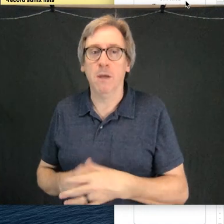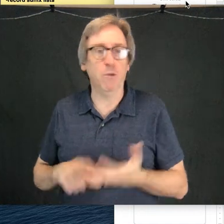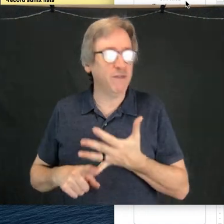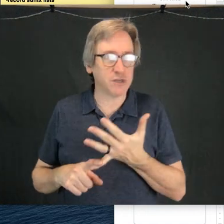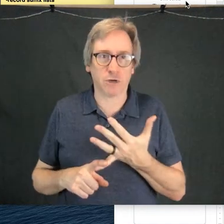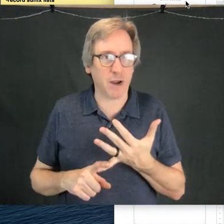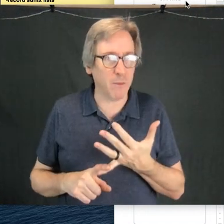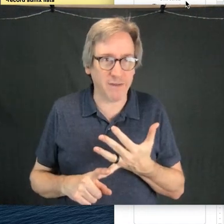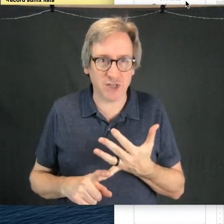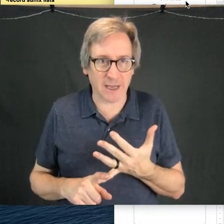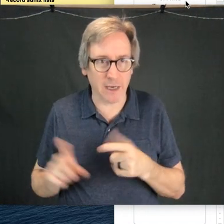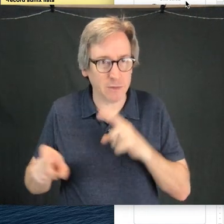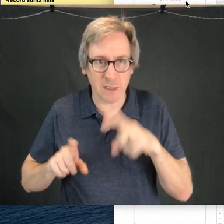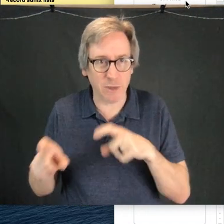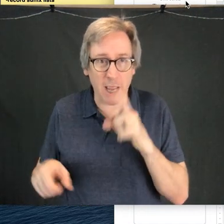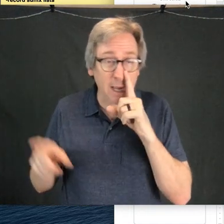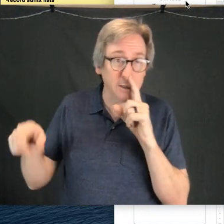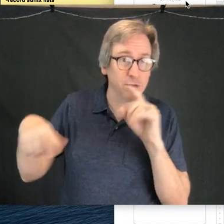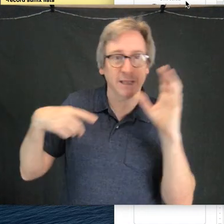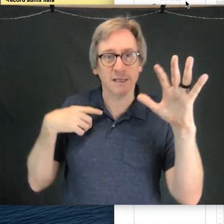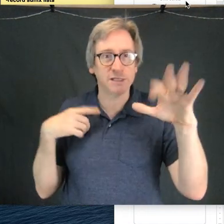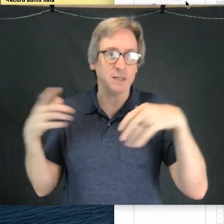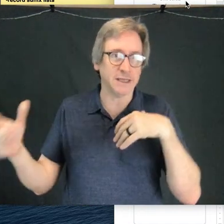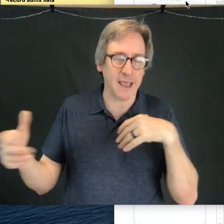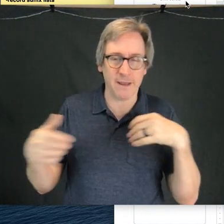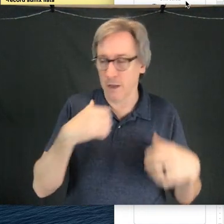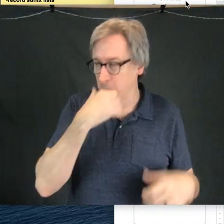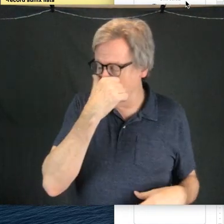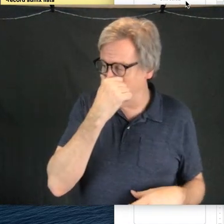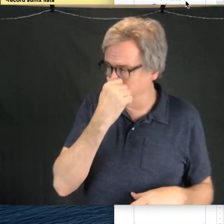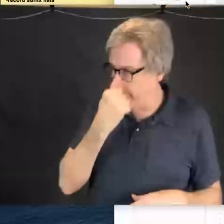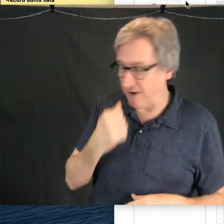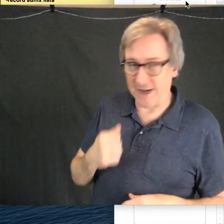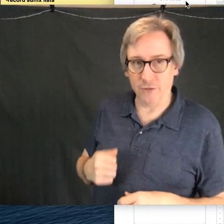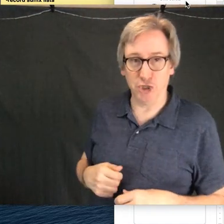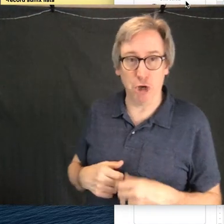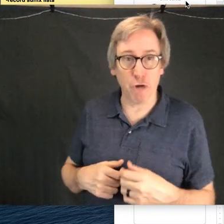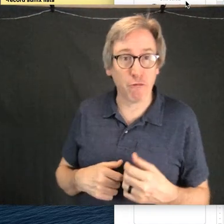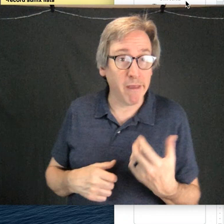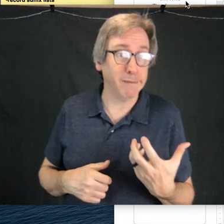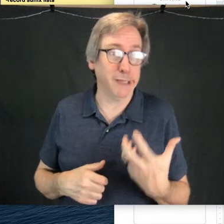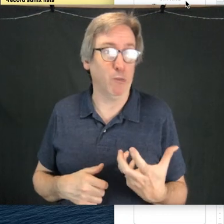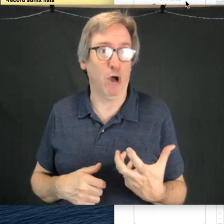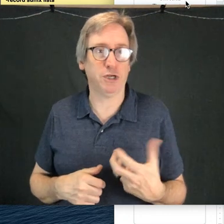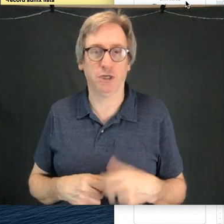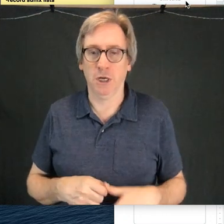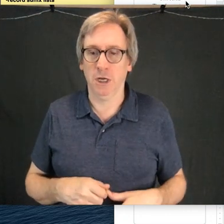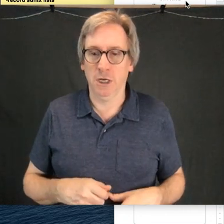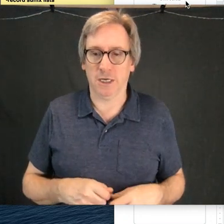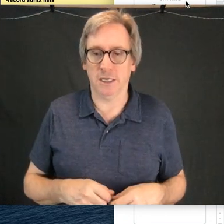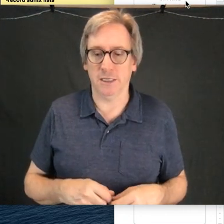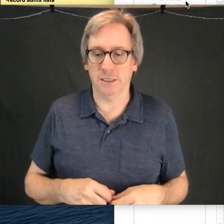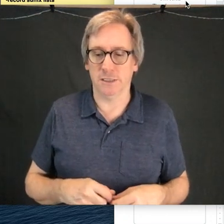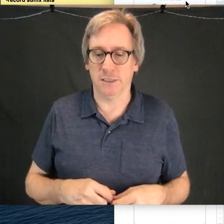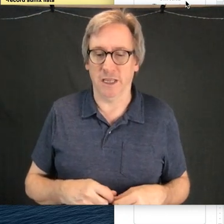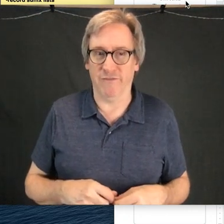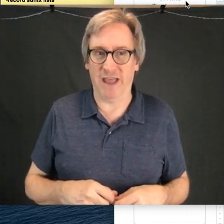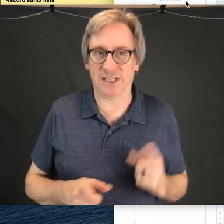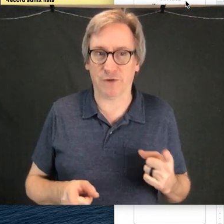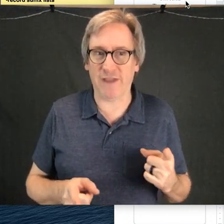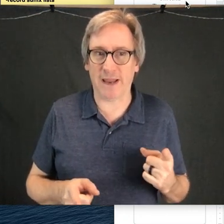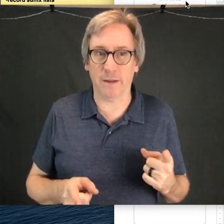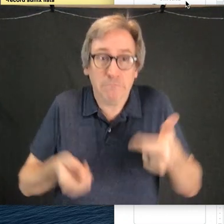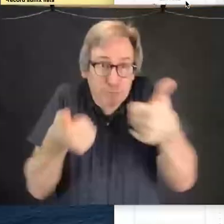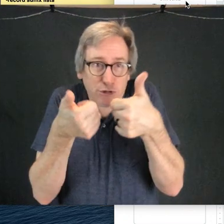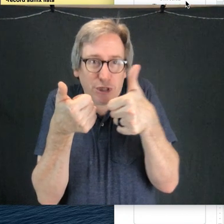conversation, movies are a great way of checking in with someone. Hey, do you like this? Do you like that? Finding out the genre that they watch. Because if